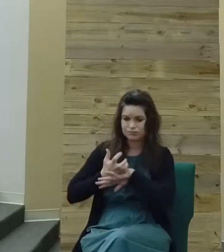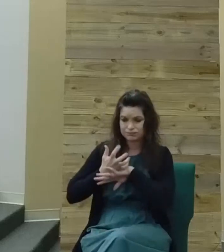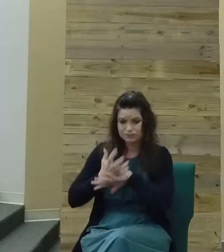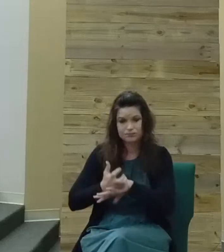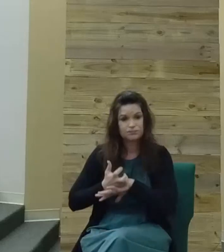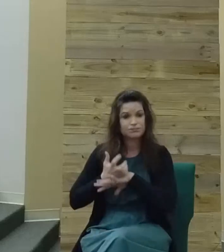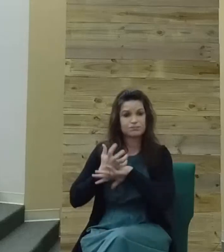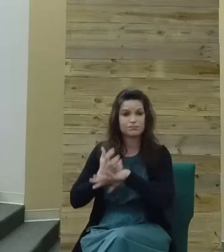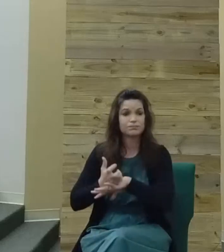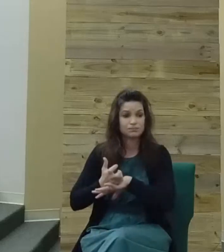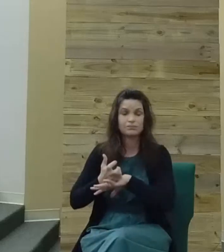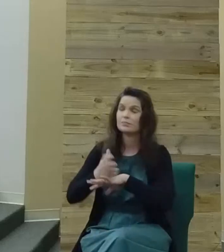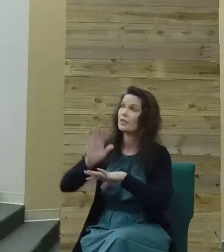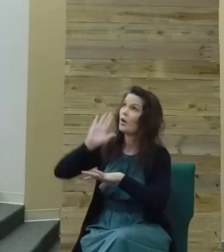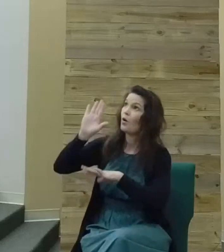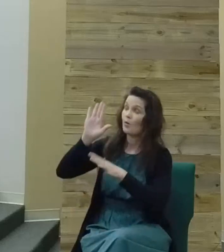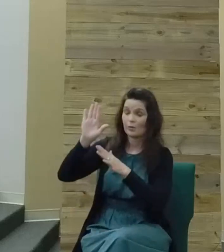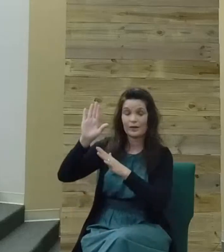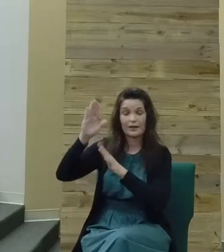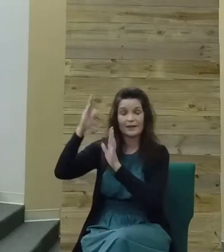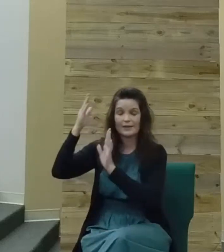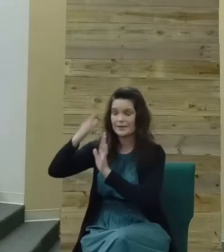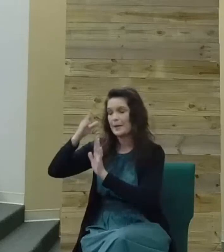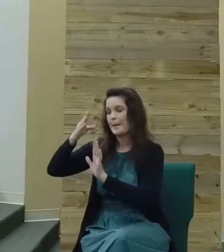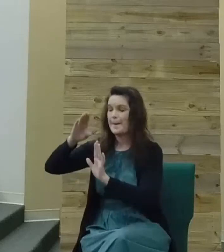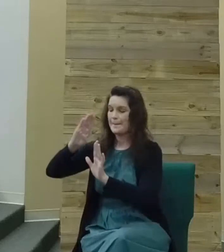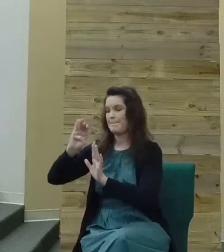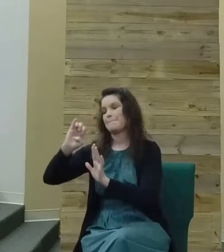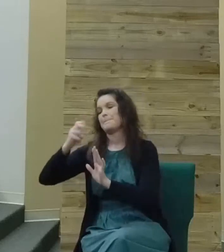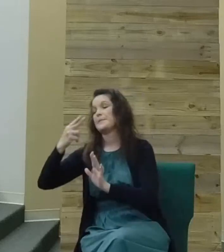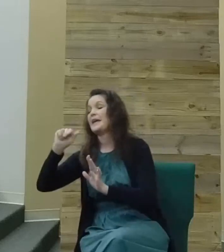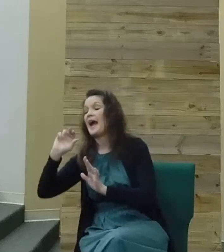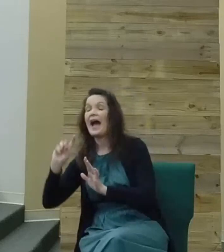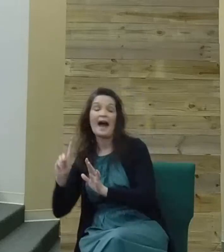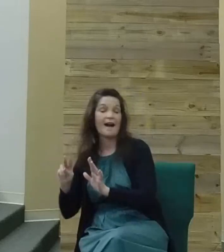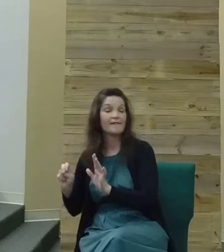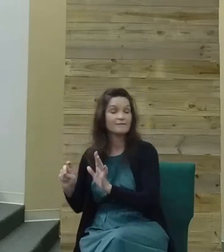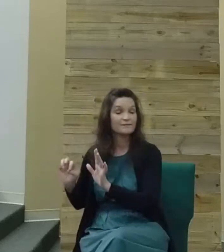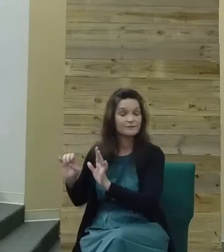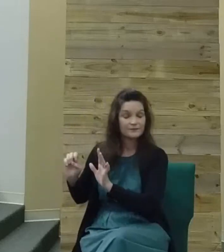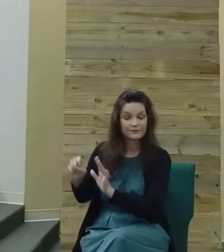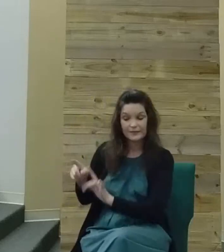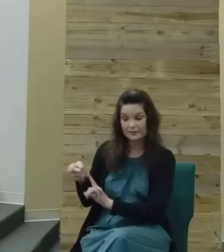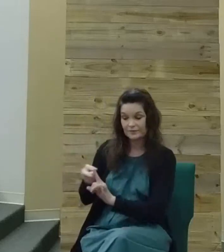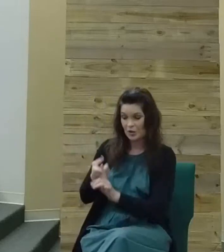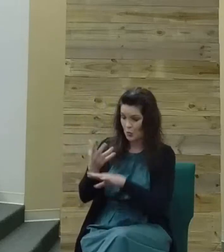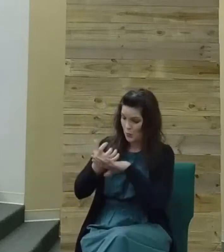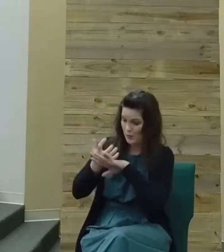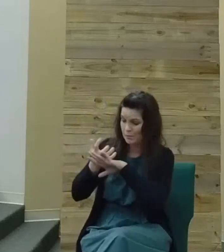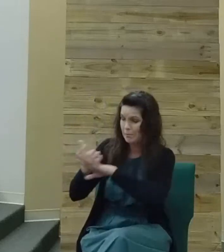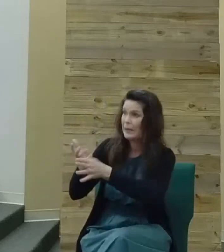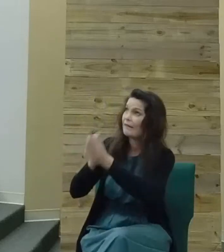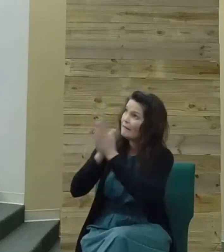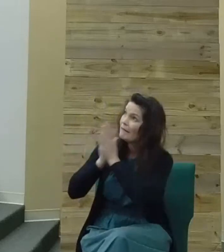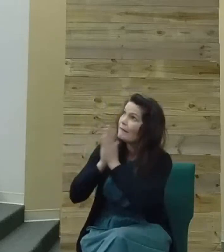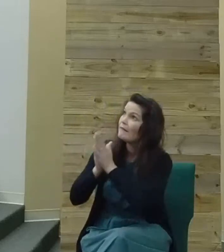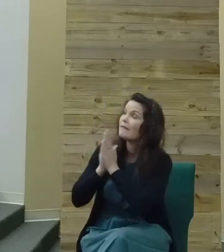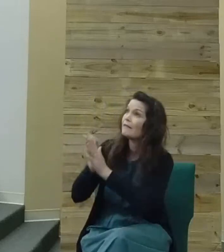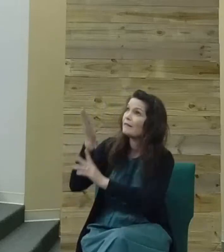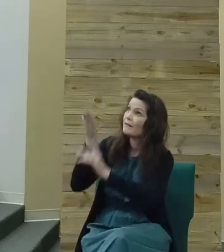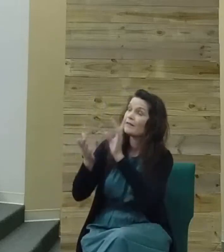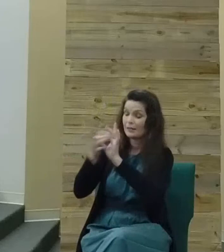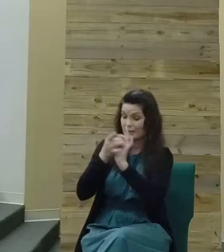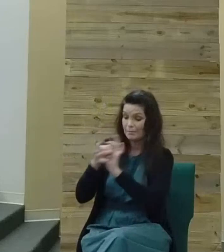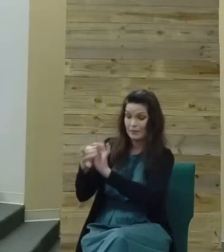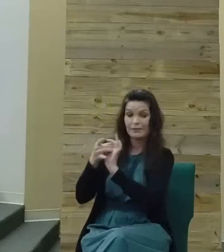on Christ's behalf. Some translations say we beg. Right? We beg you, we plead with you on Christ's behalf.